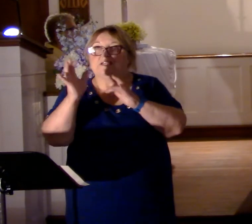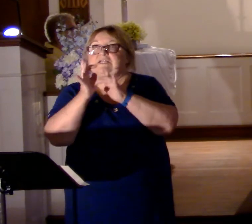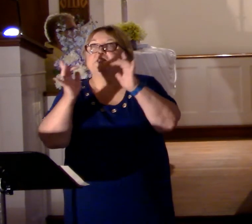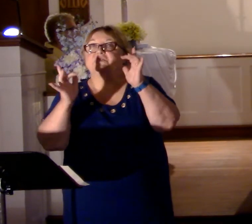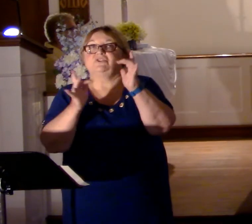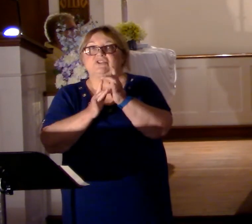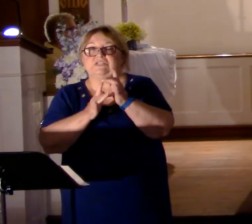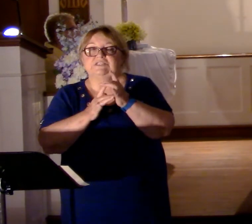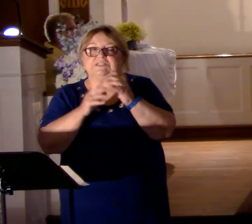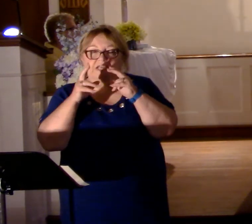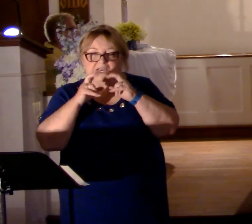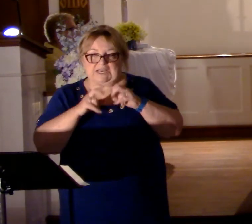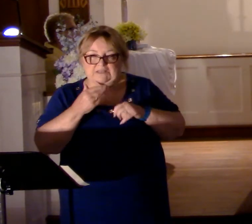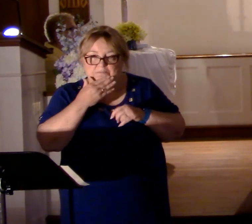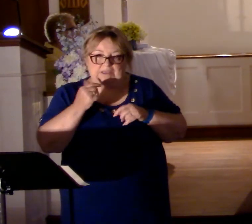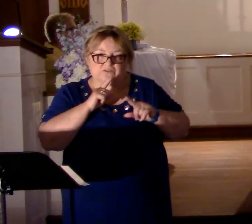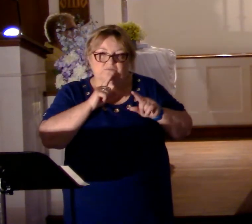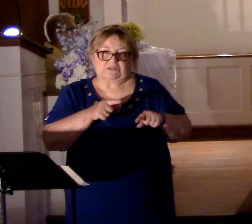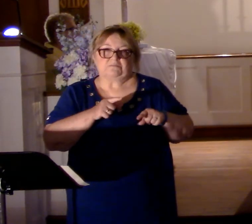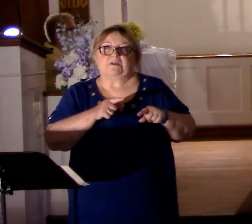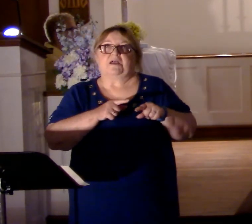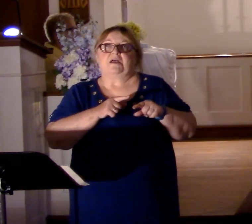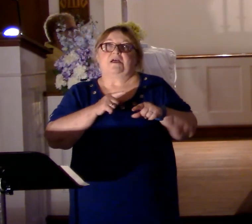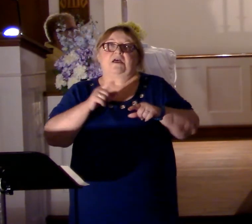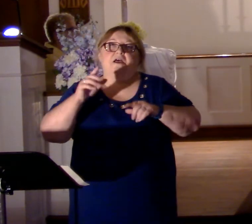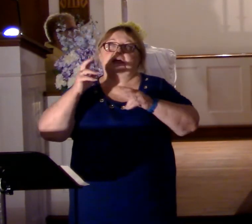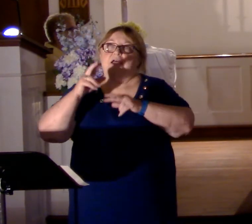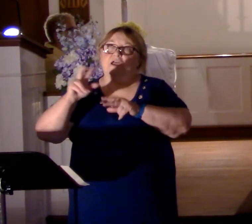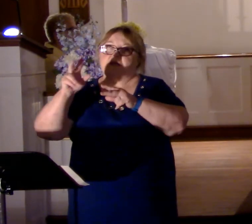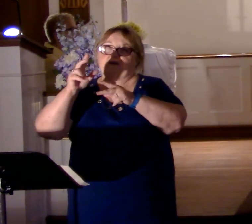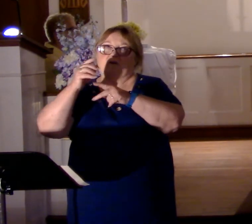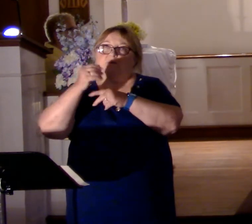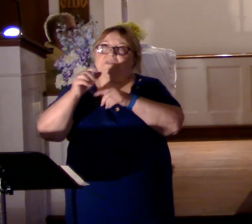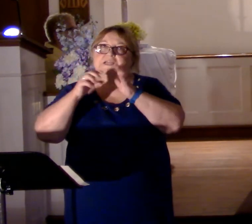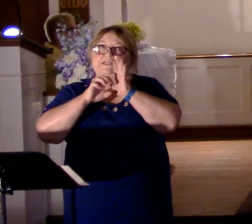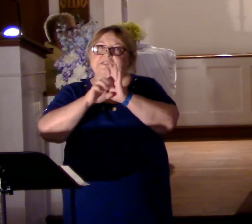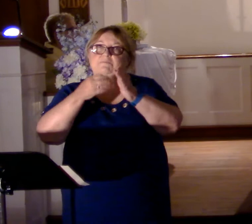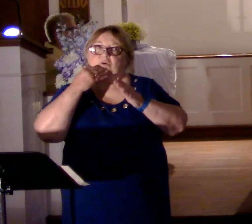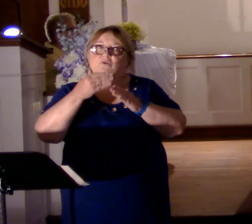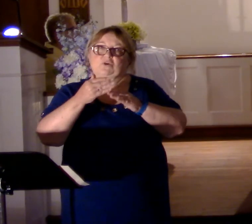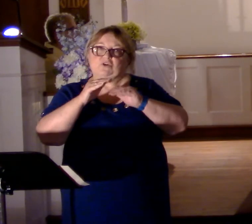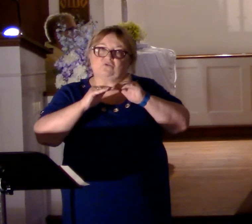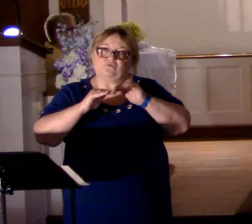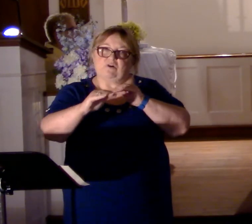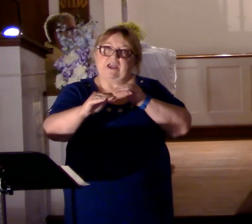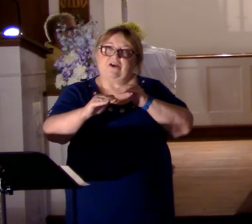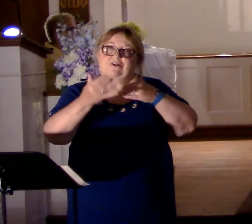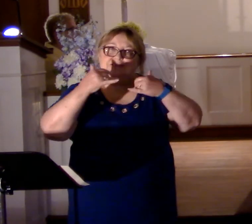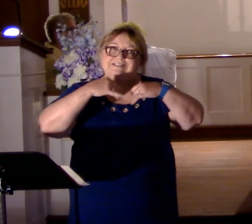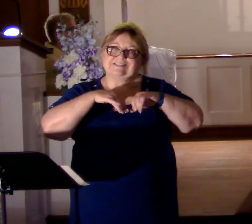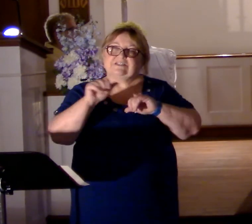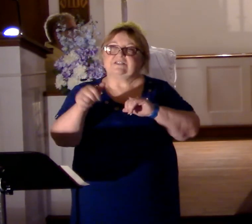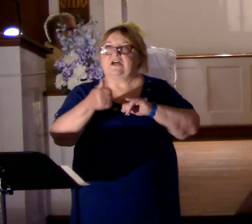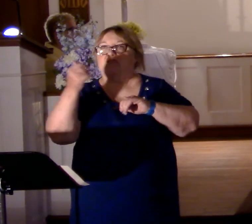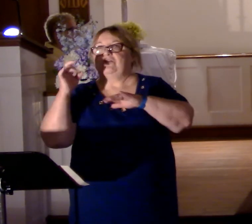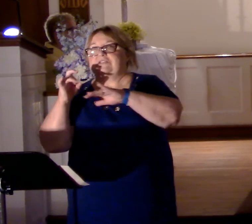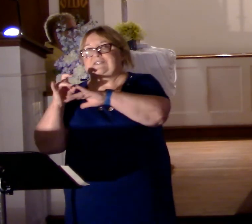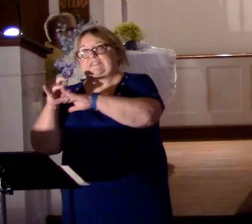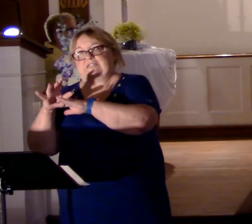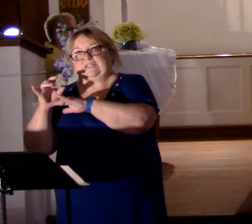Jesus analyzed the best response of the hearers with the example of good ground. Still other